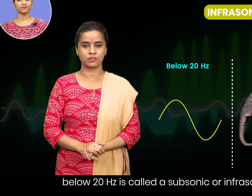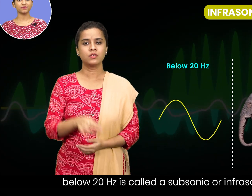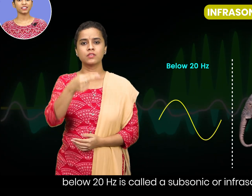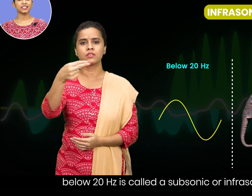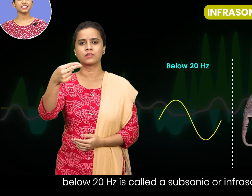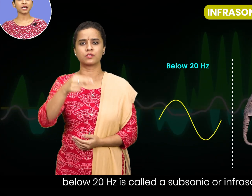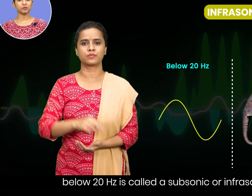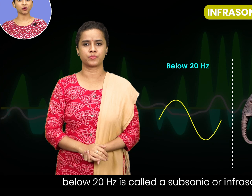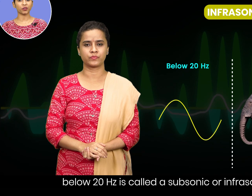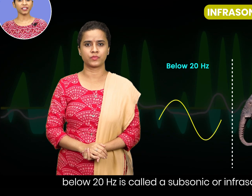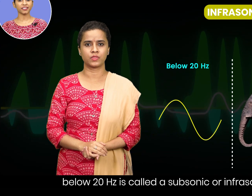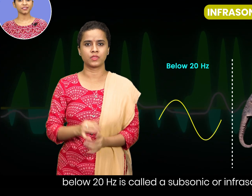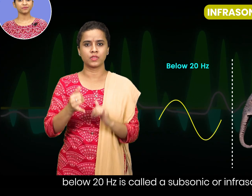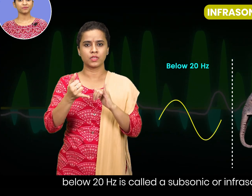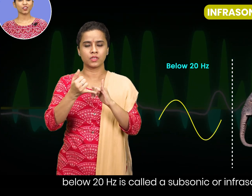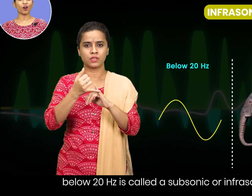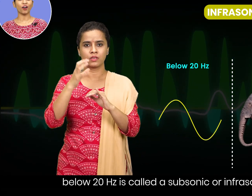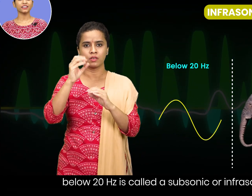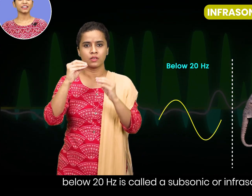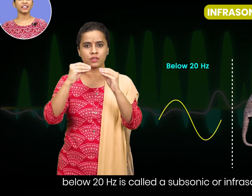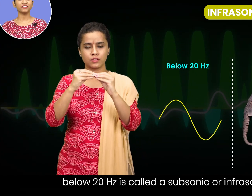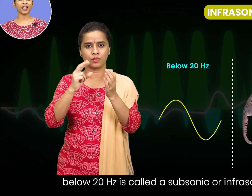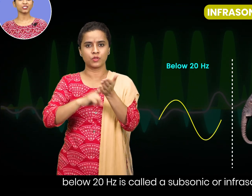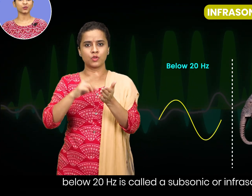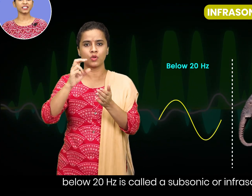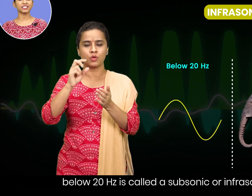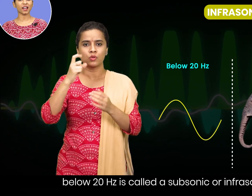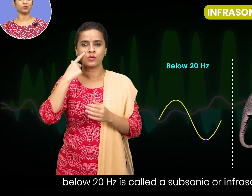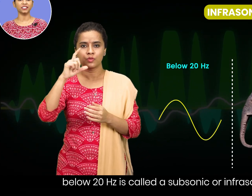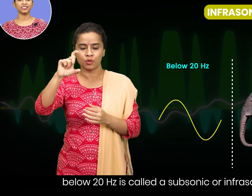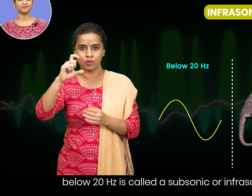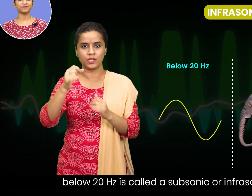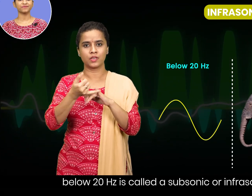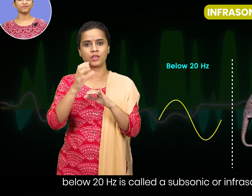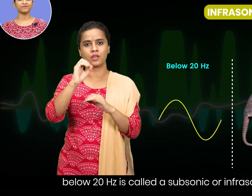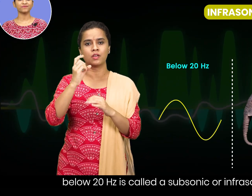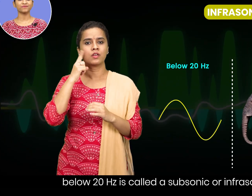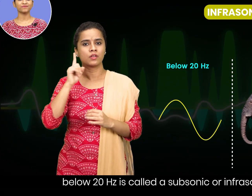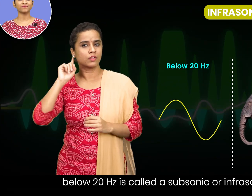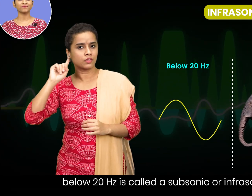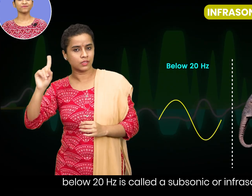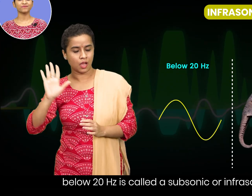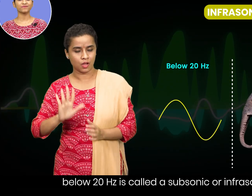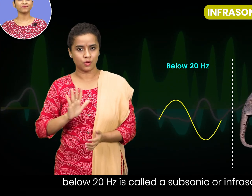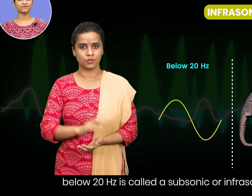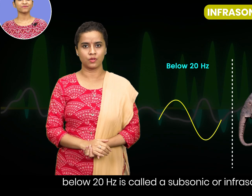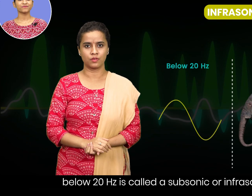called subsonic or infrasonic sound.